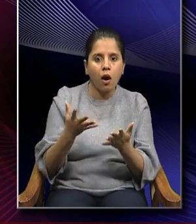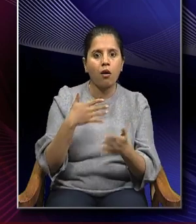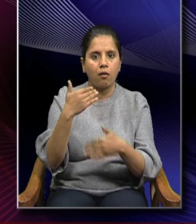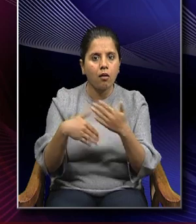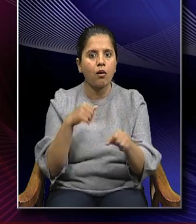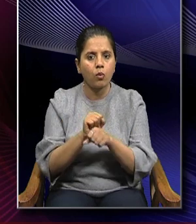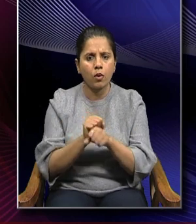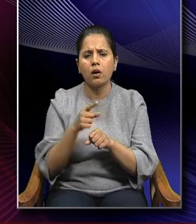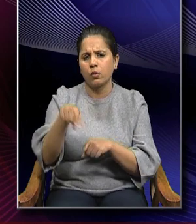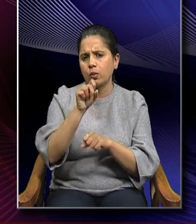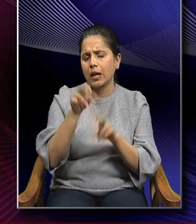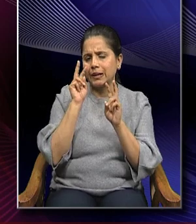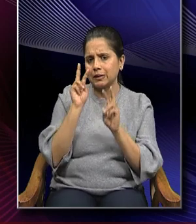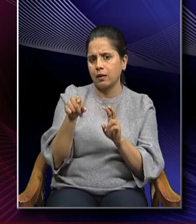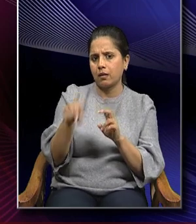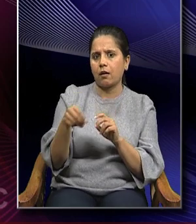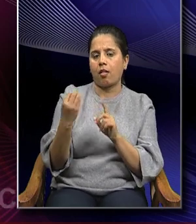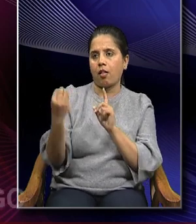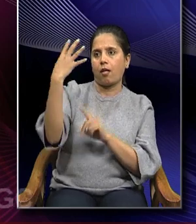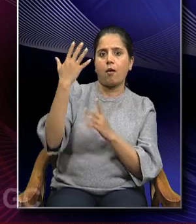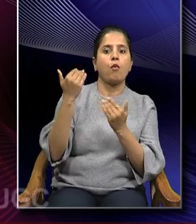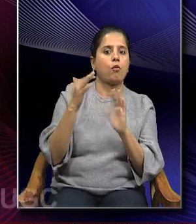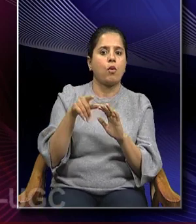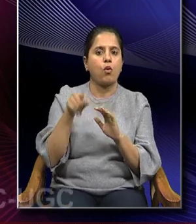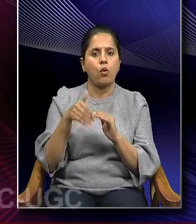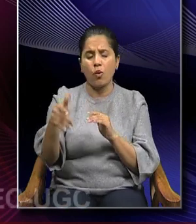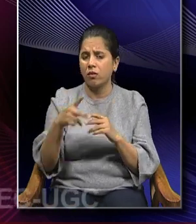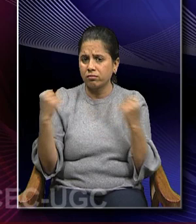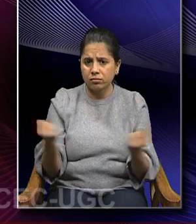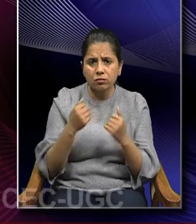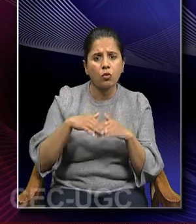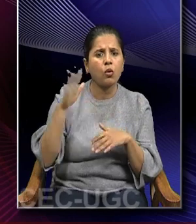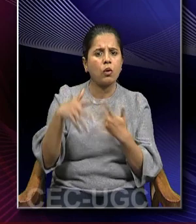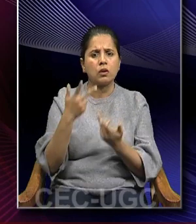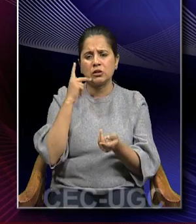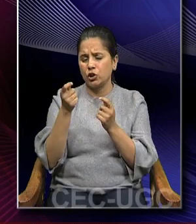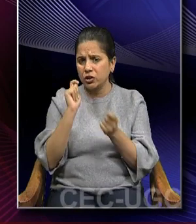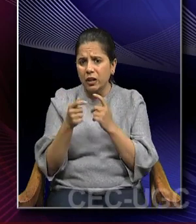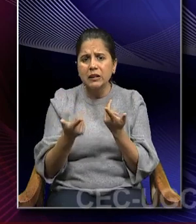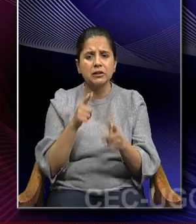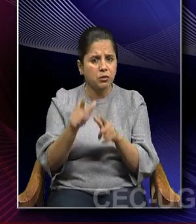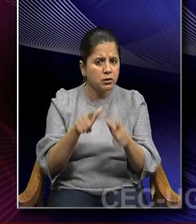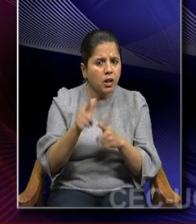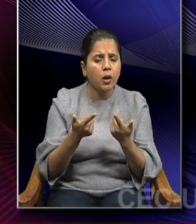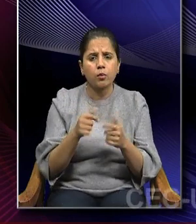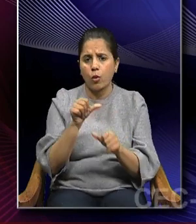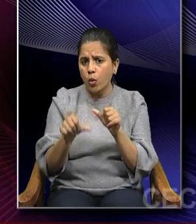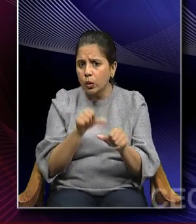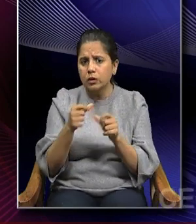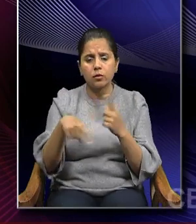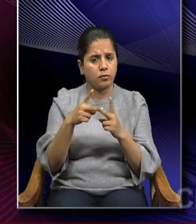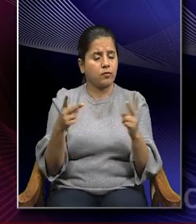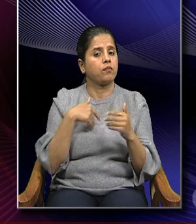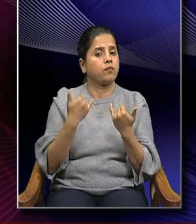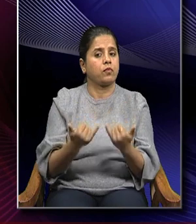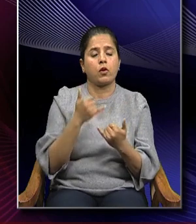is able to see the light after going through lot of filters, lot of steps and procedures, and then we